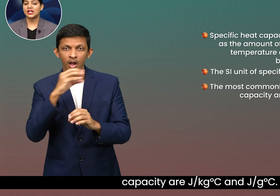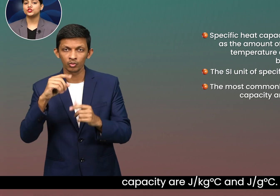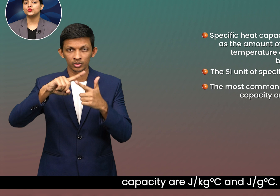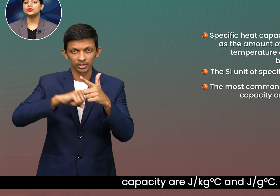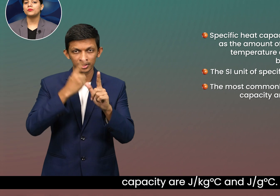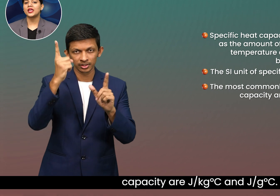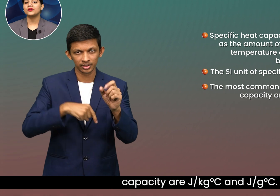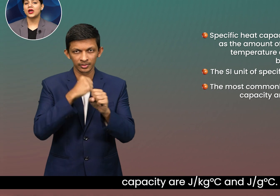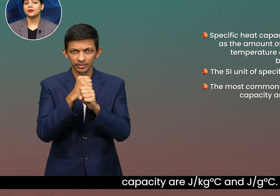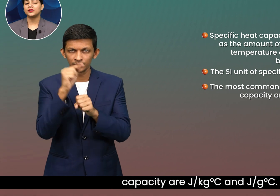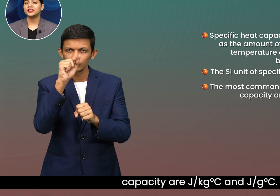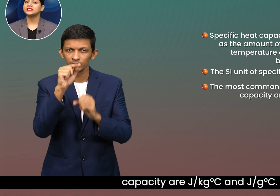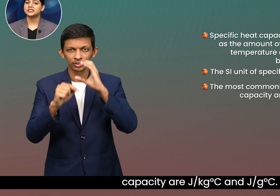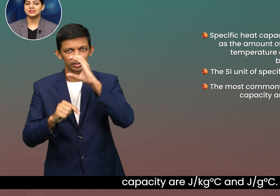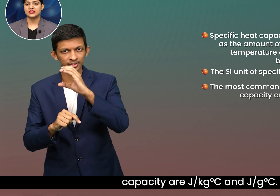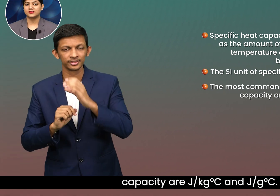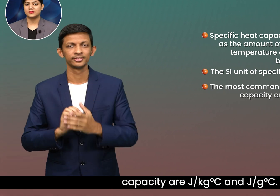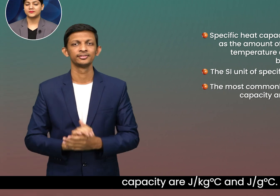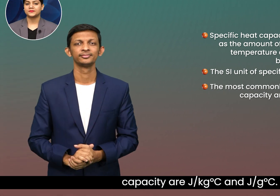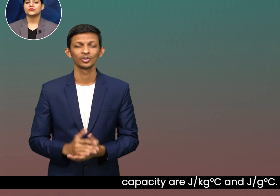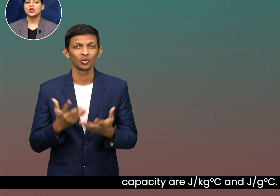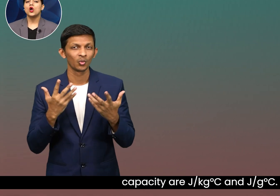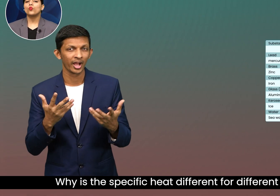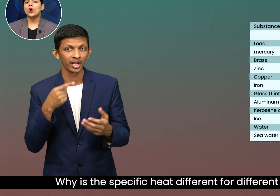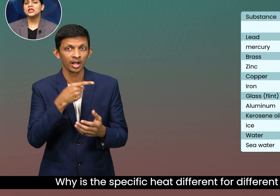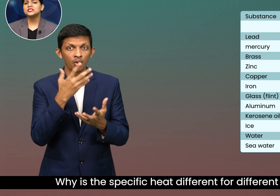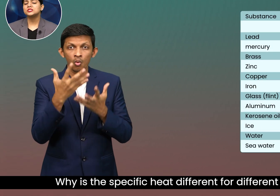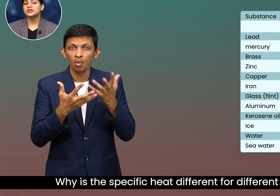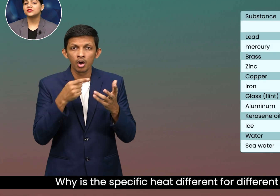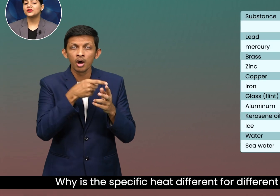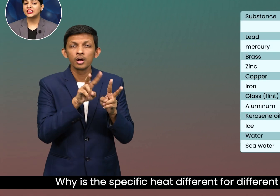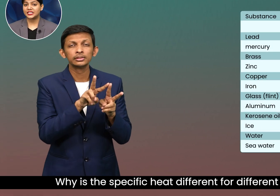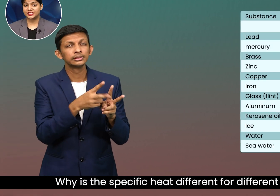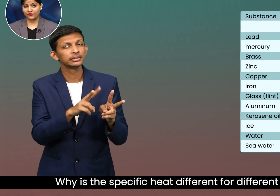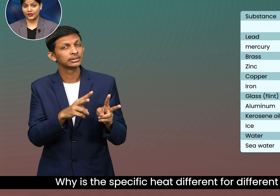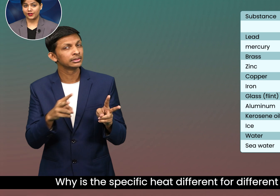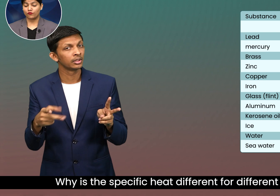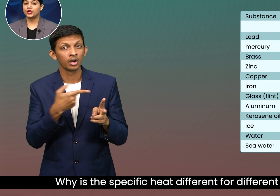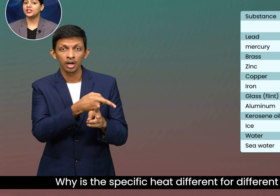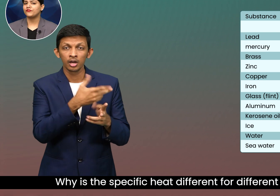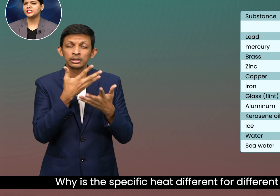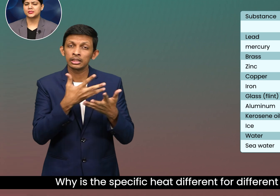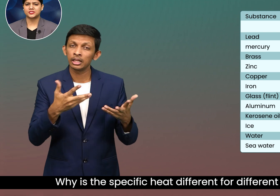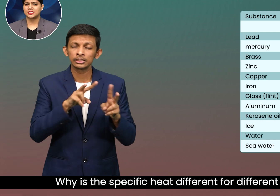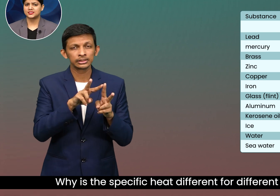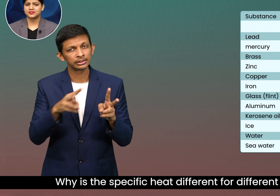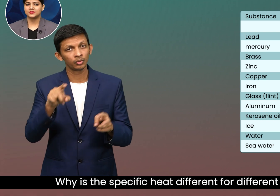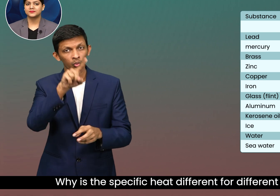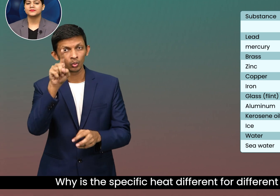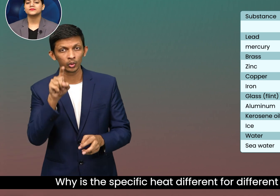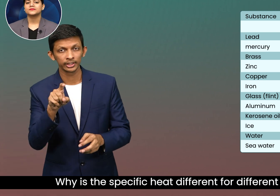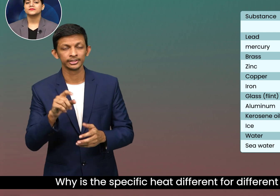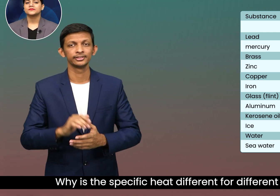Celsius and Joule by gram degree Celsius. Why is the specific heat different for different